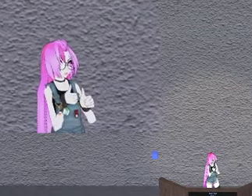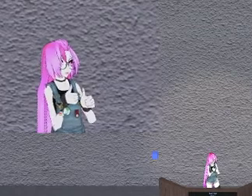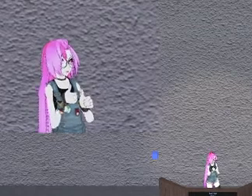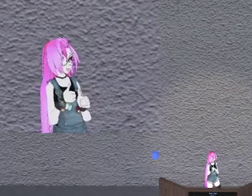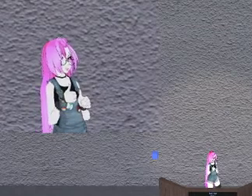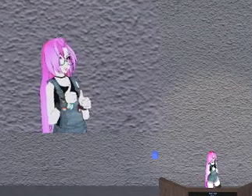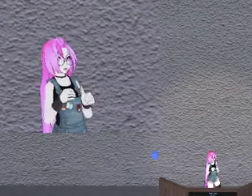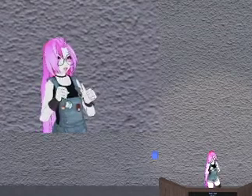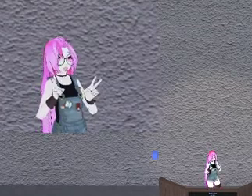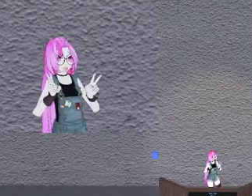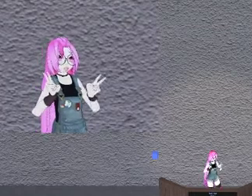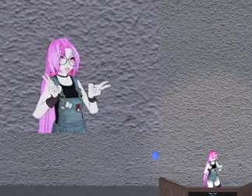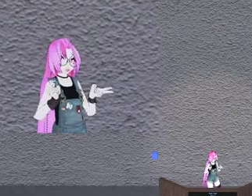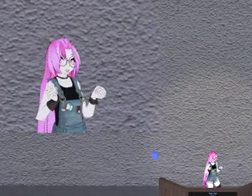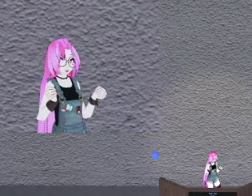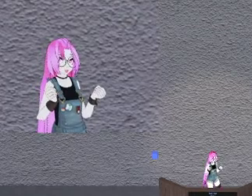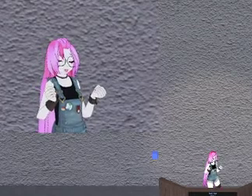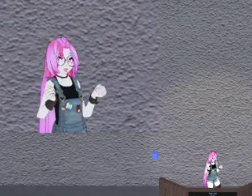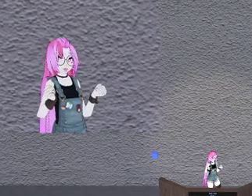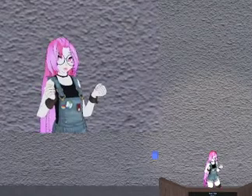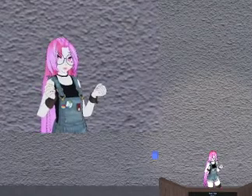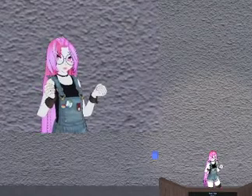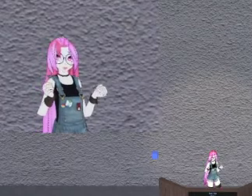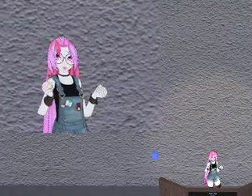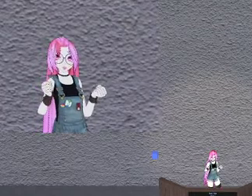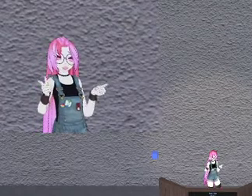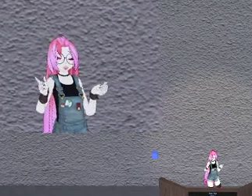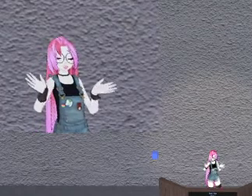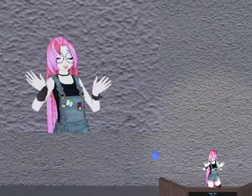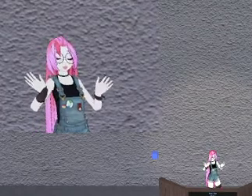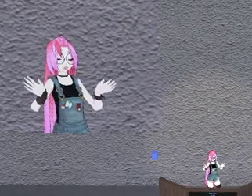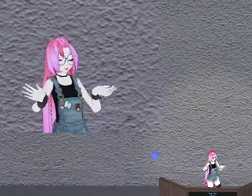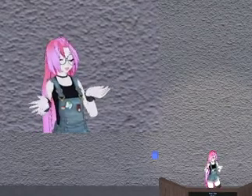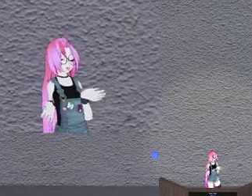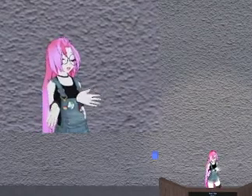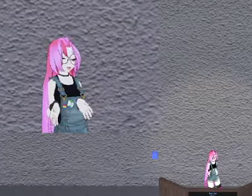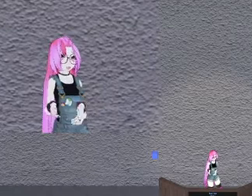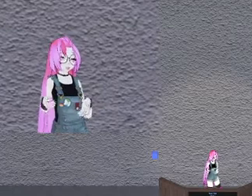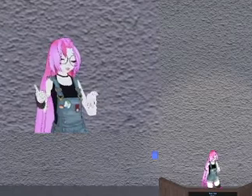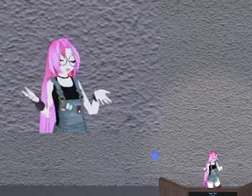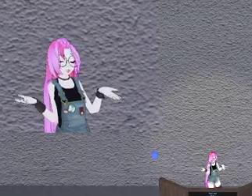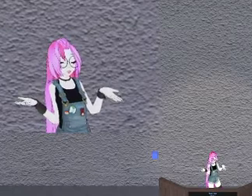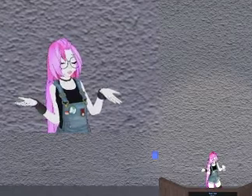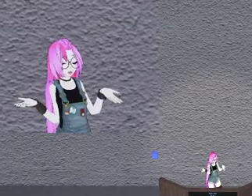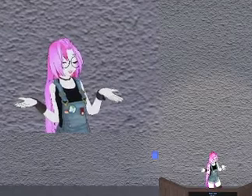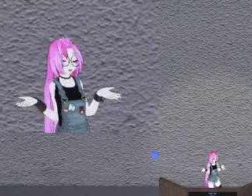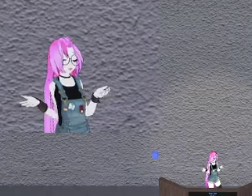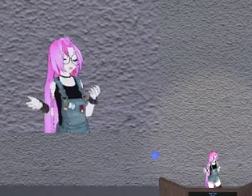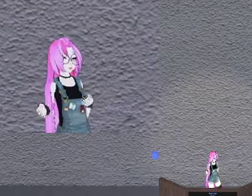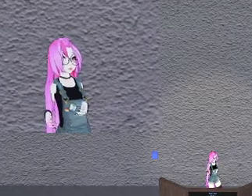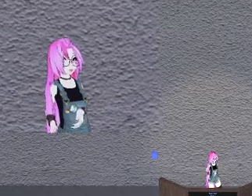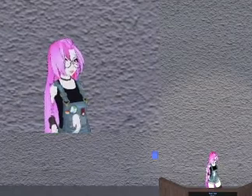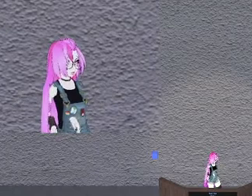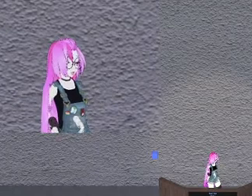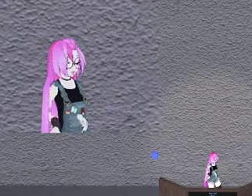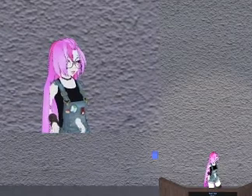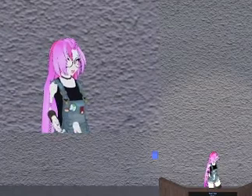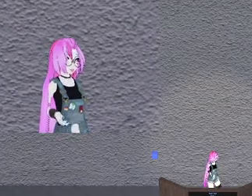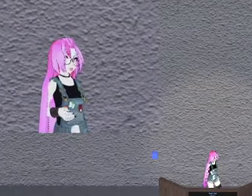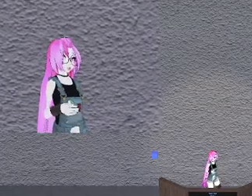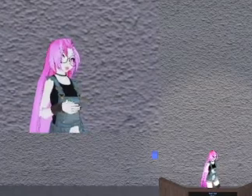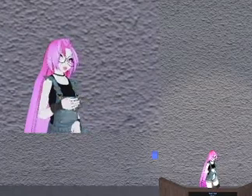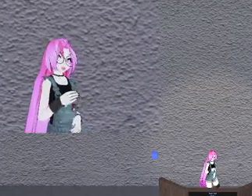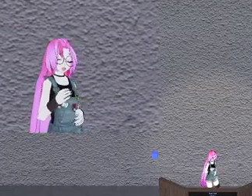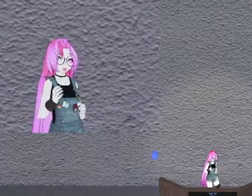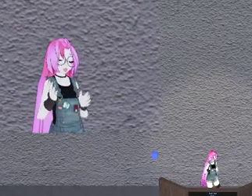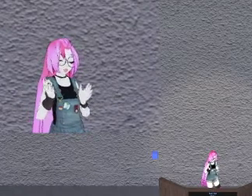person instead of like imposter or like hooligan or something. There's no sign for hooligan. You're just